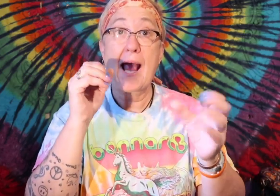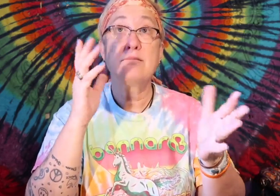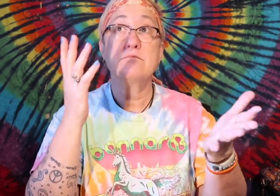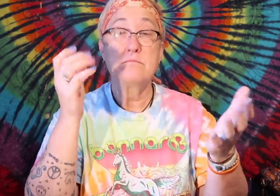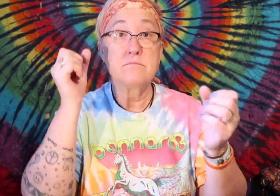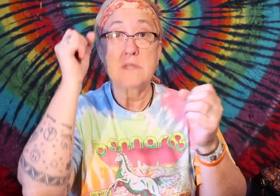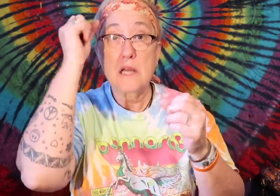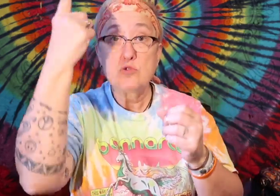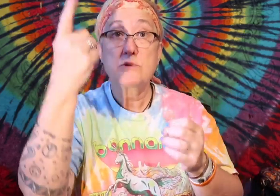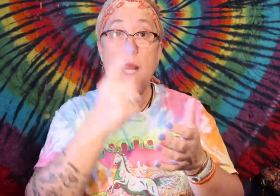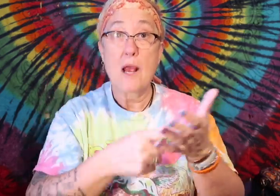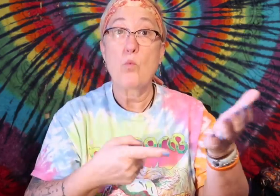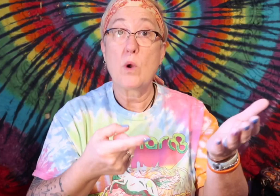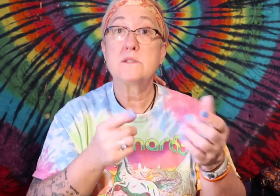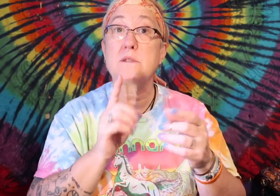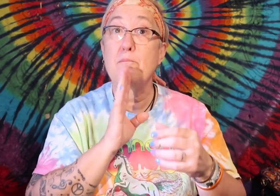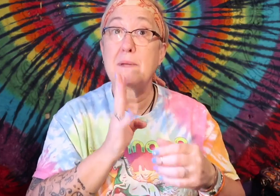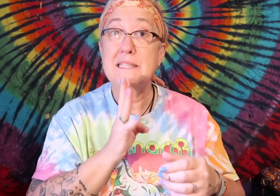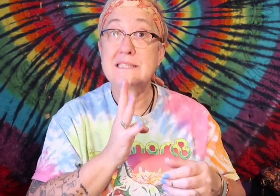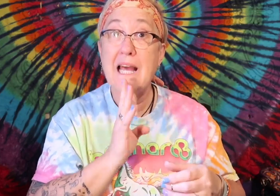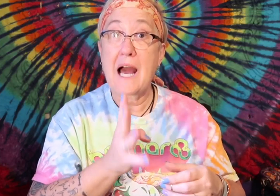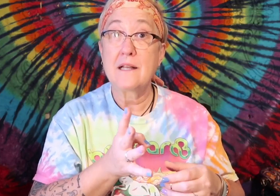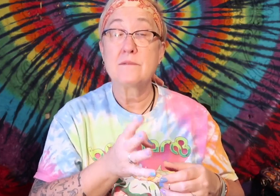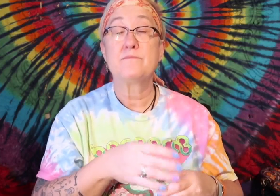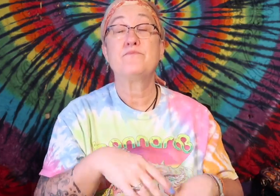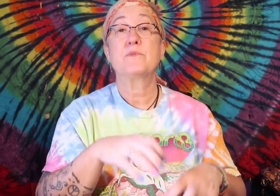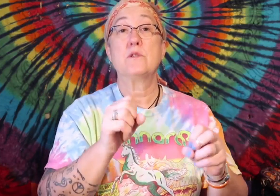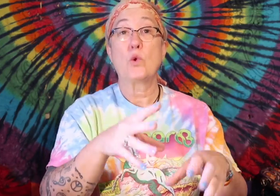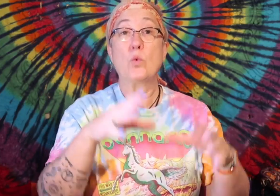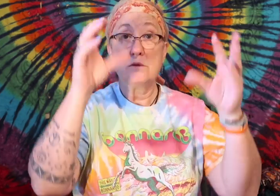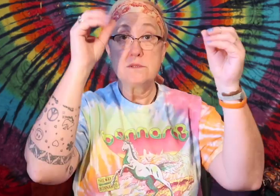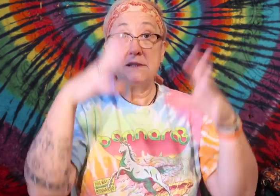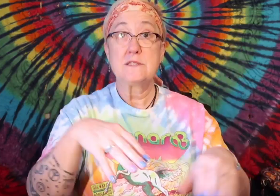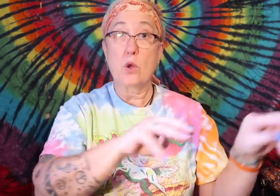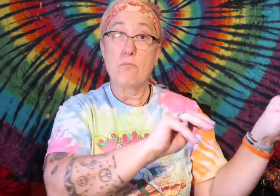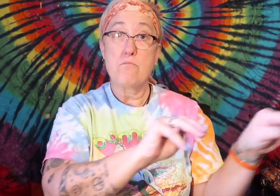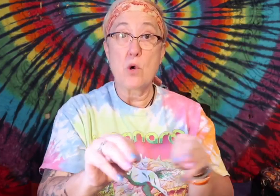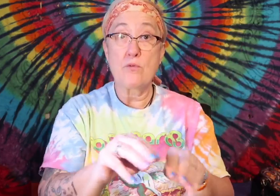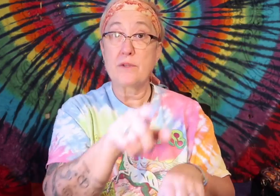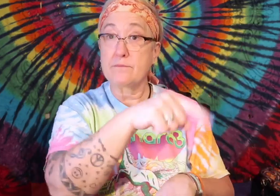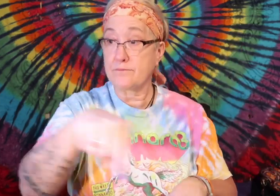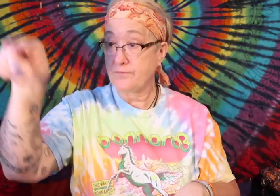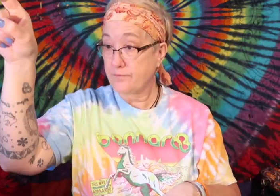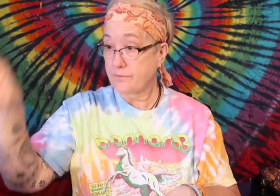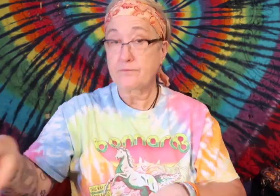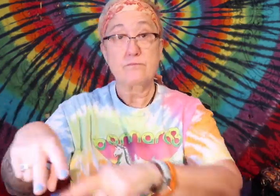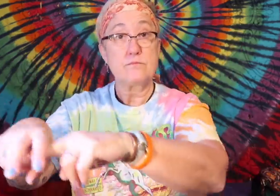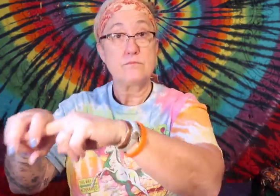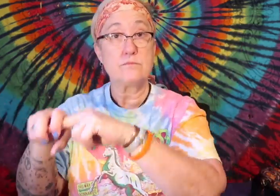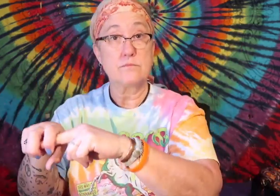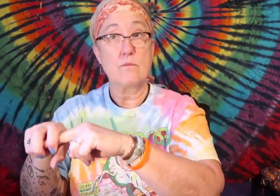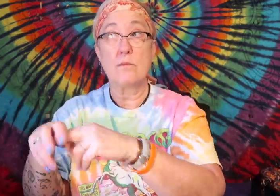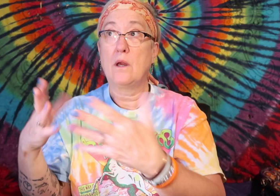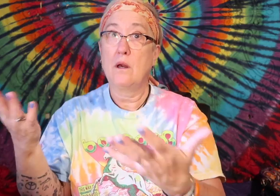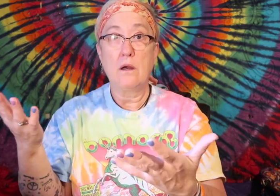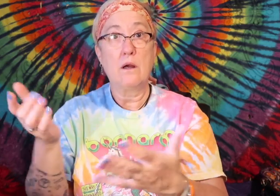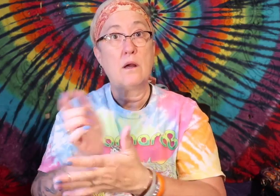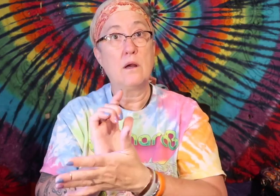to be facing her so she could pay attention and she could understand what the teacher said. So she moved her up to the front. Guess